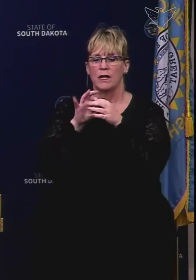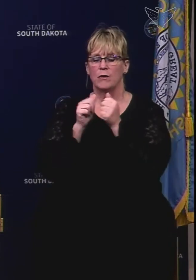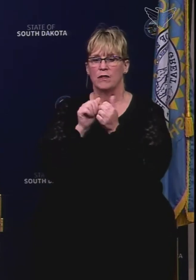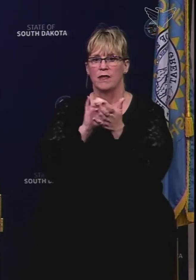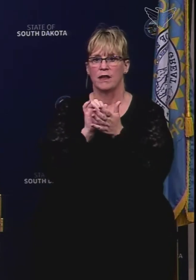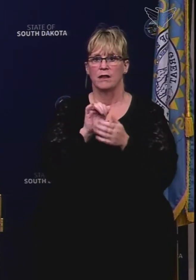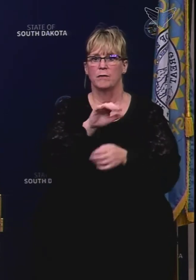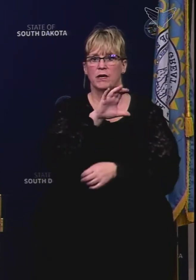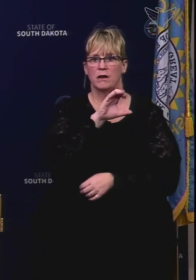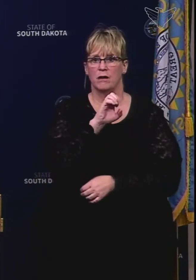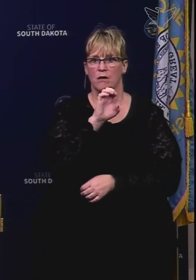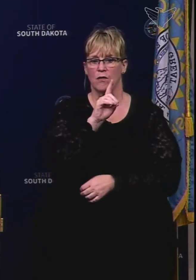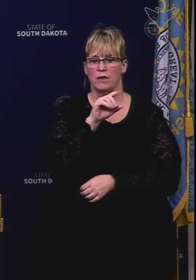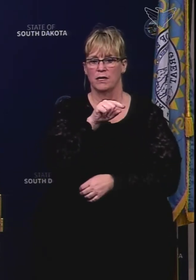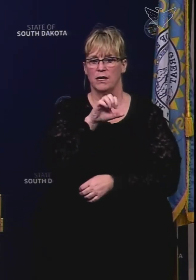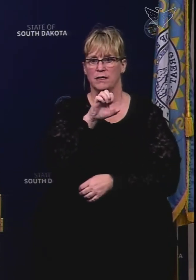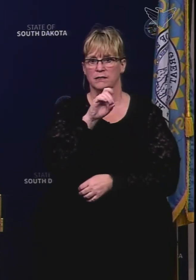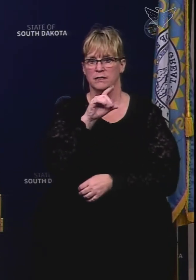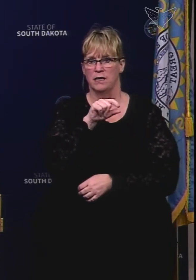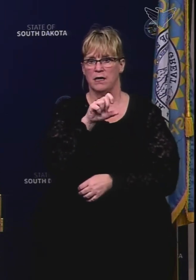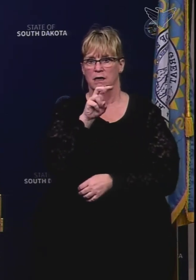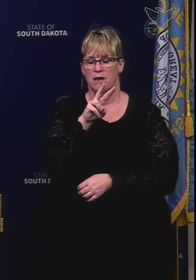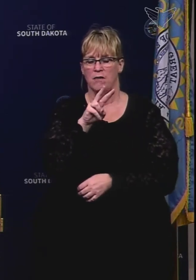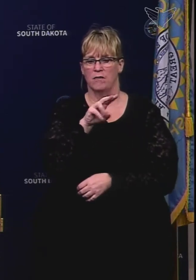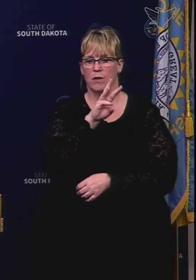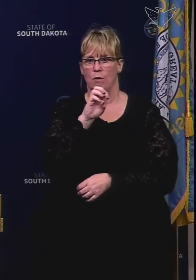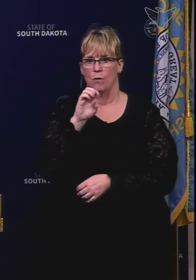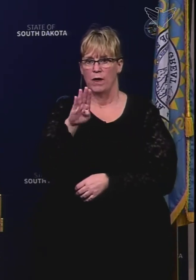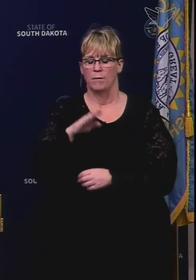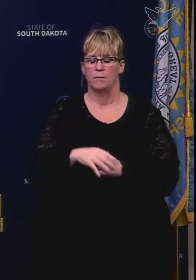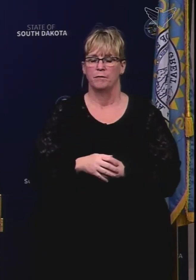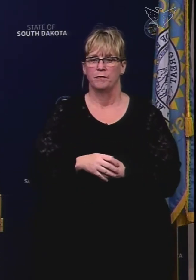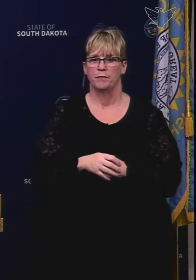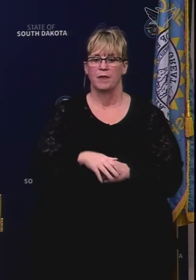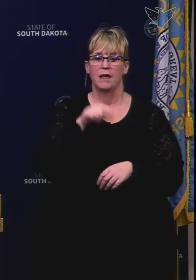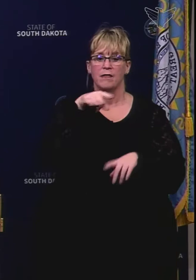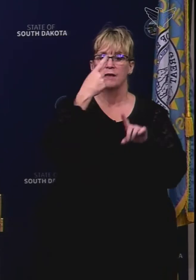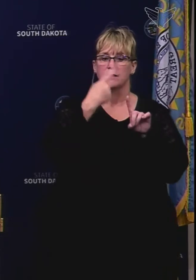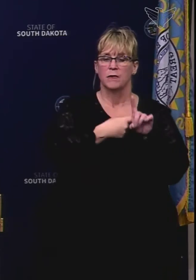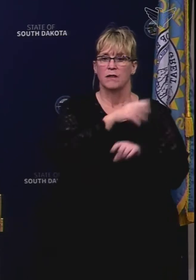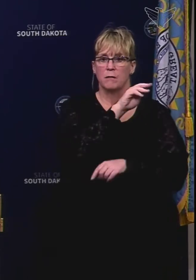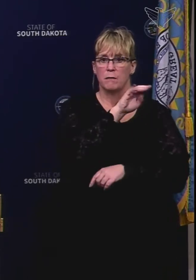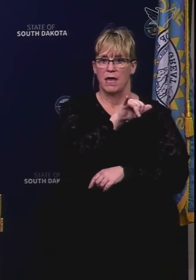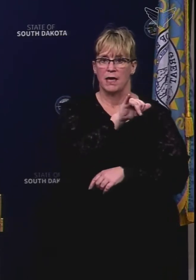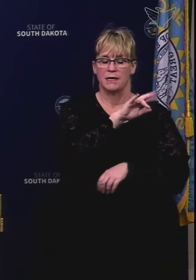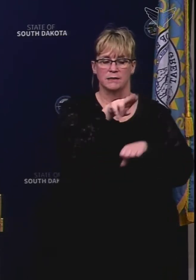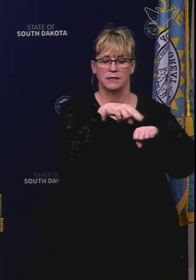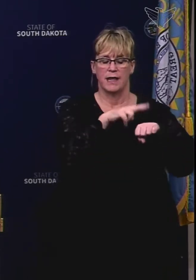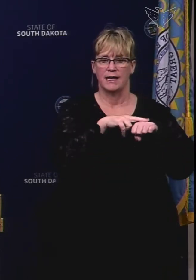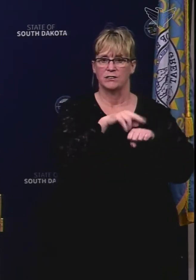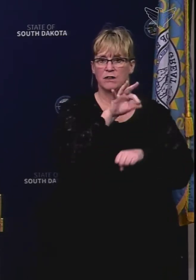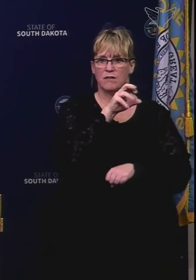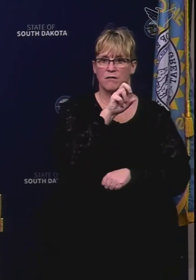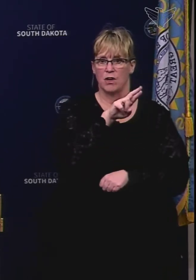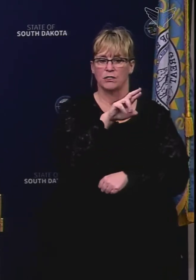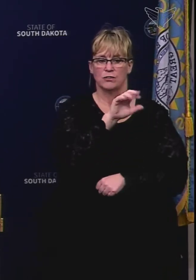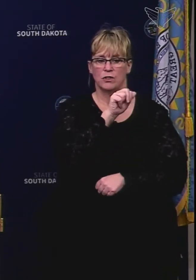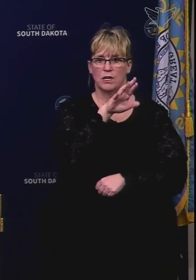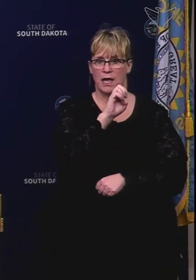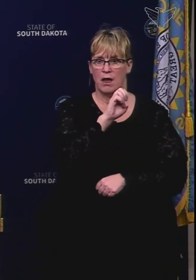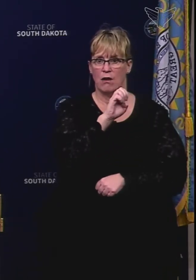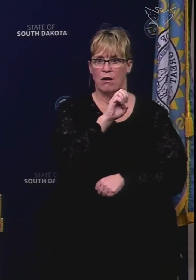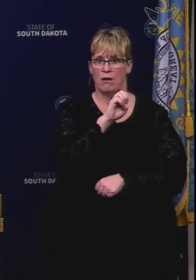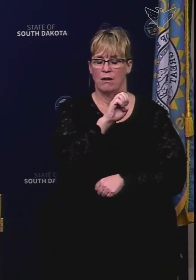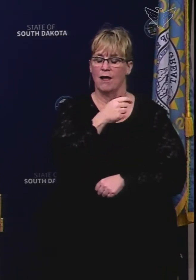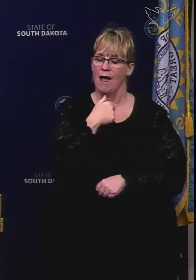the covid.sd.gov website. May is National Foster Care Month. This is an issue that you all know